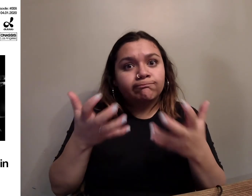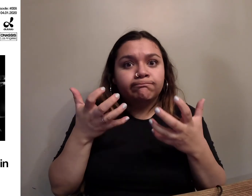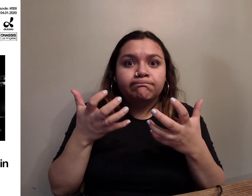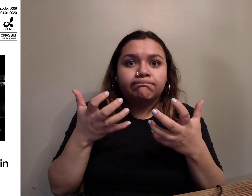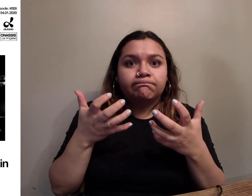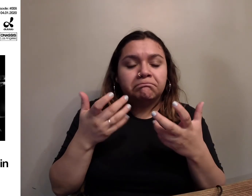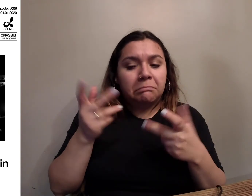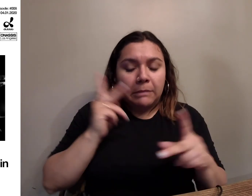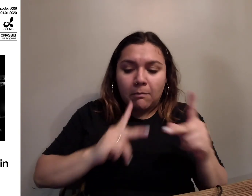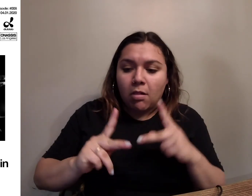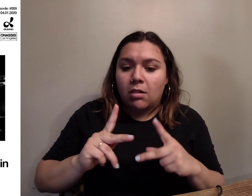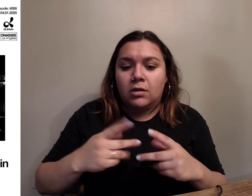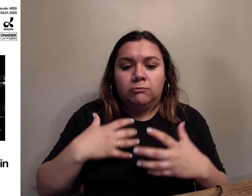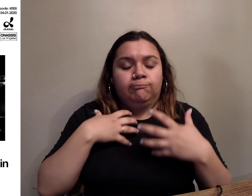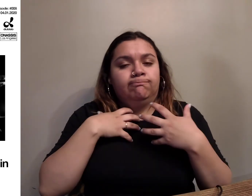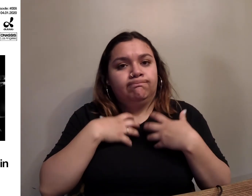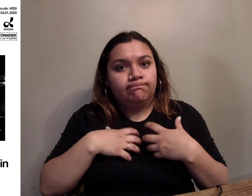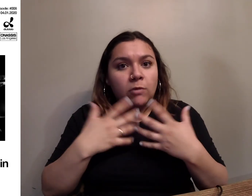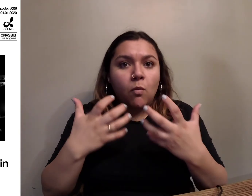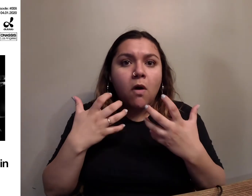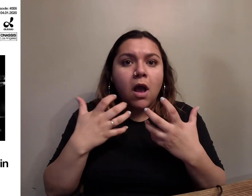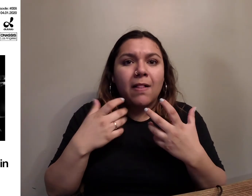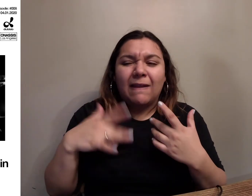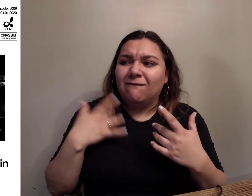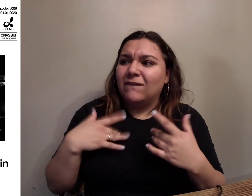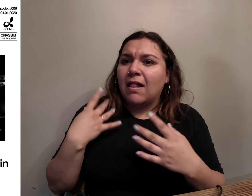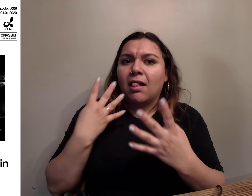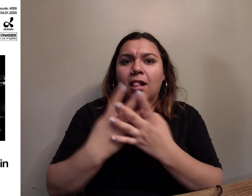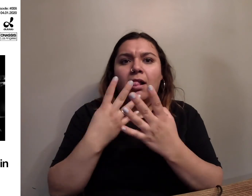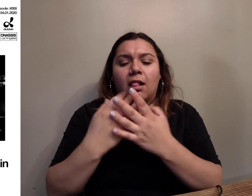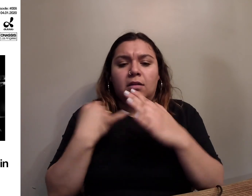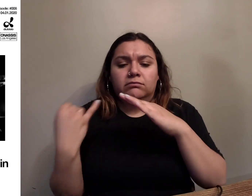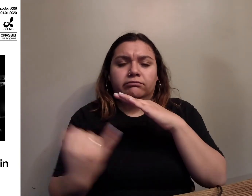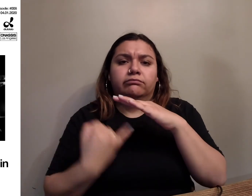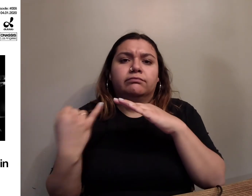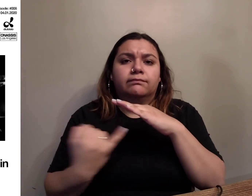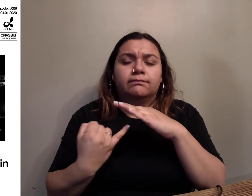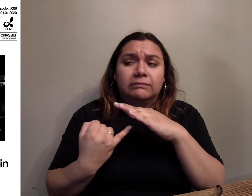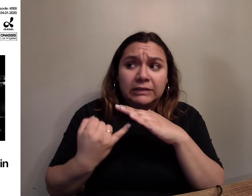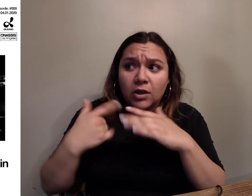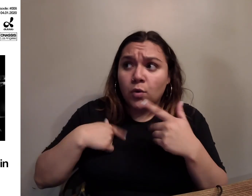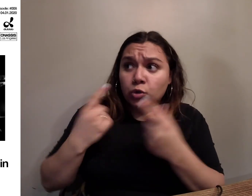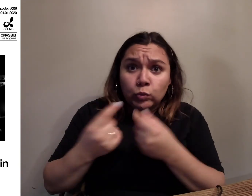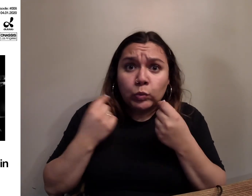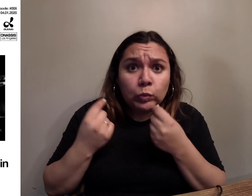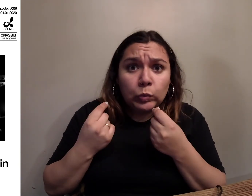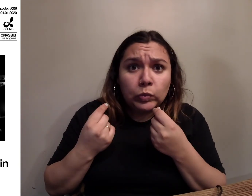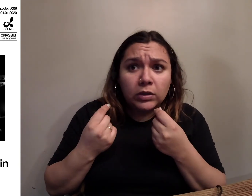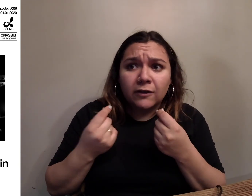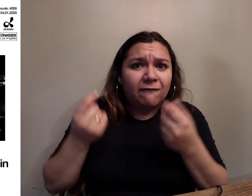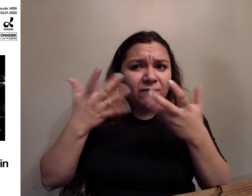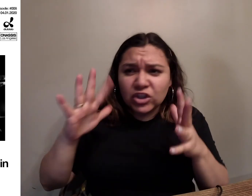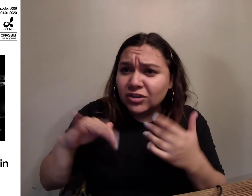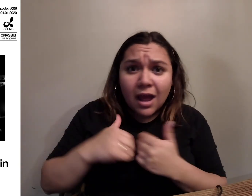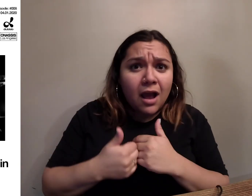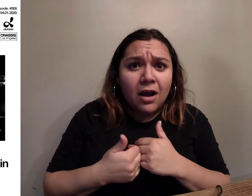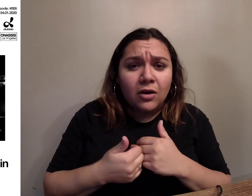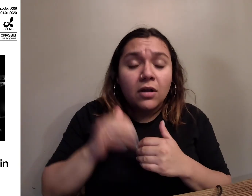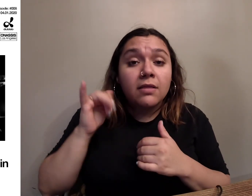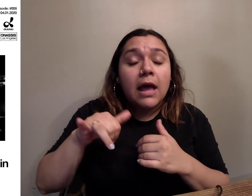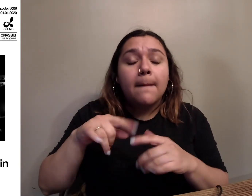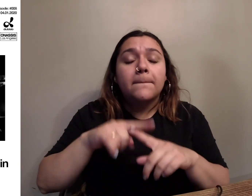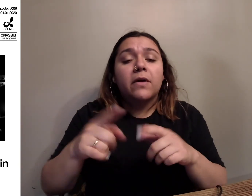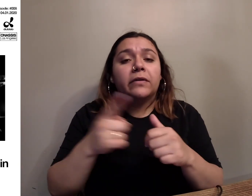just, they feel imprisoned. How are we going to get through this? And firstly, and also,